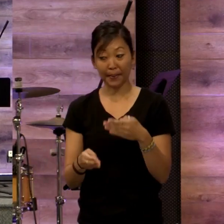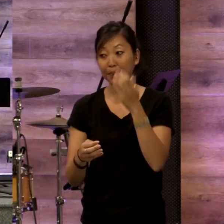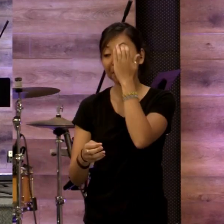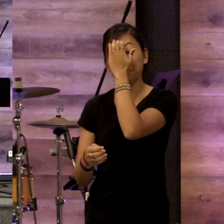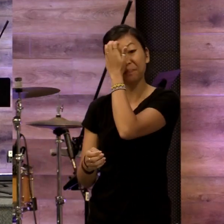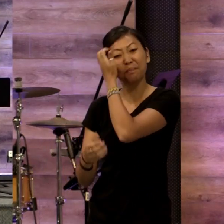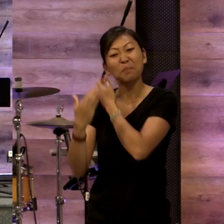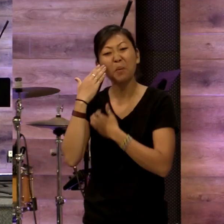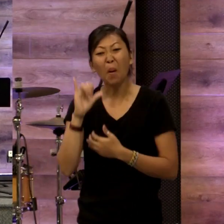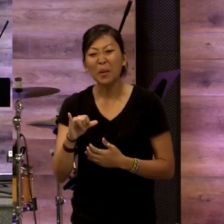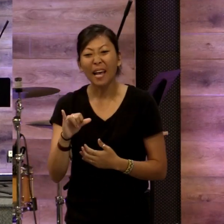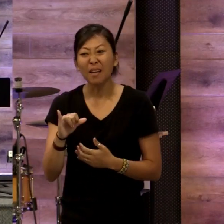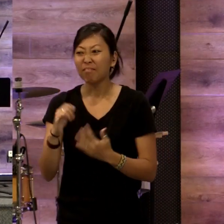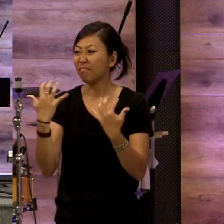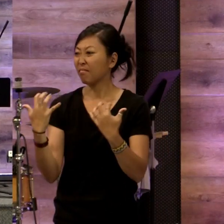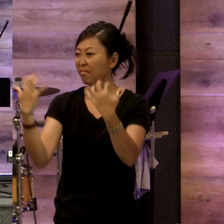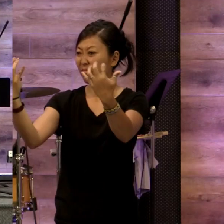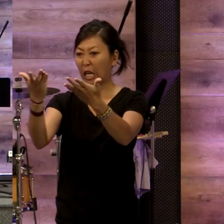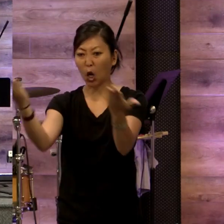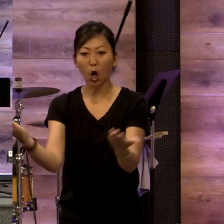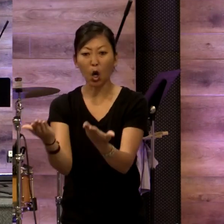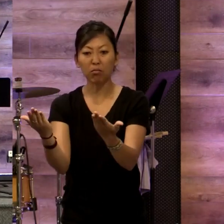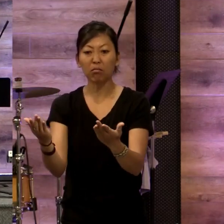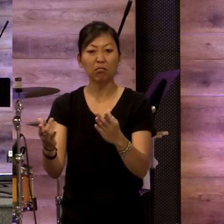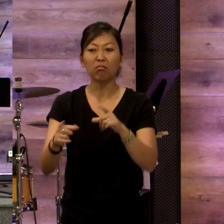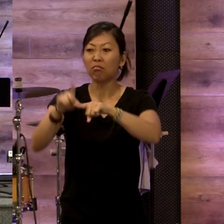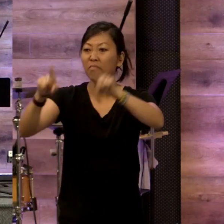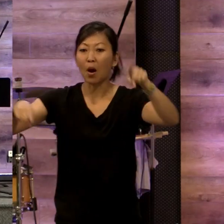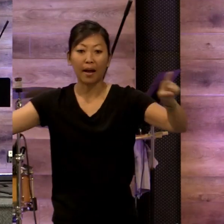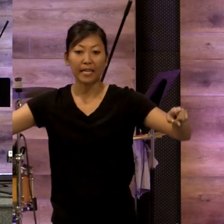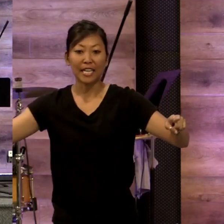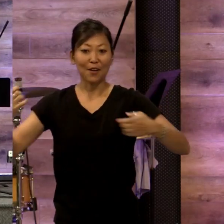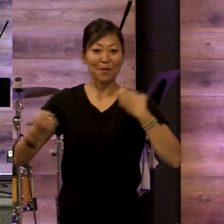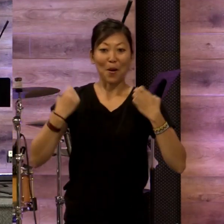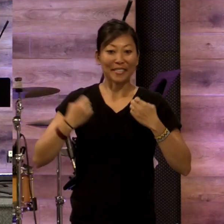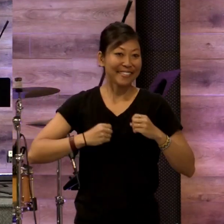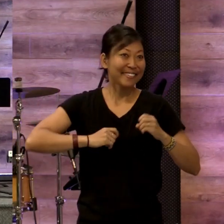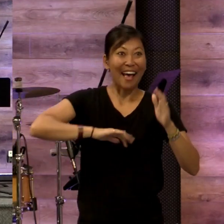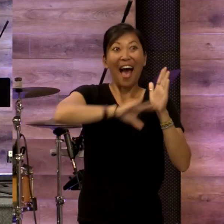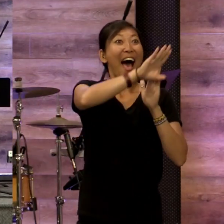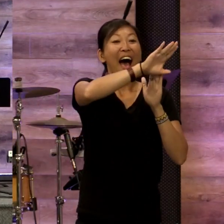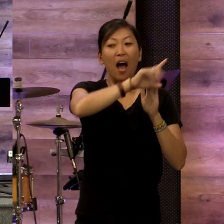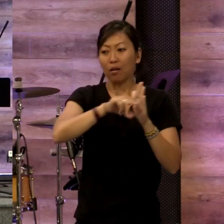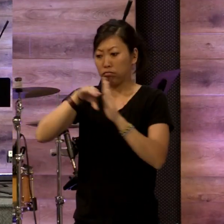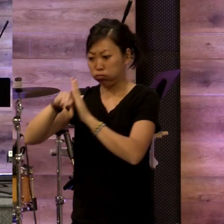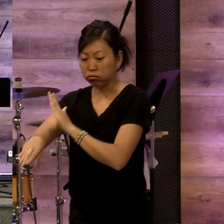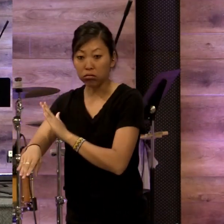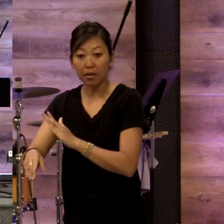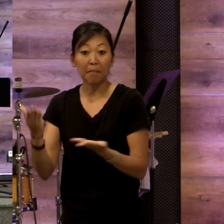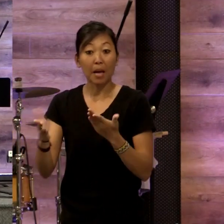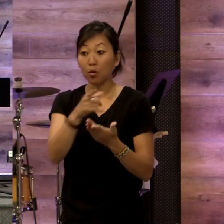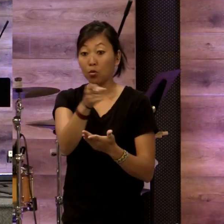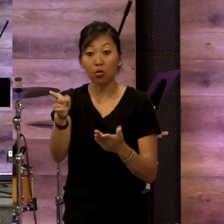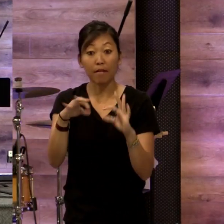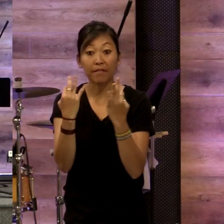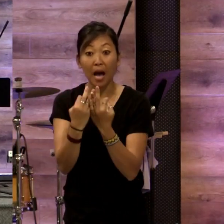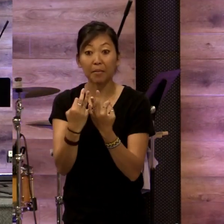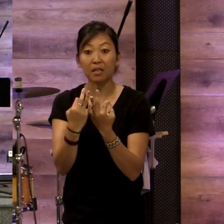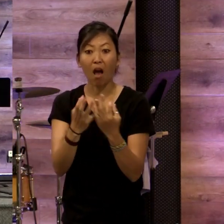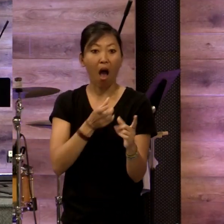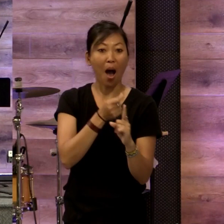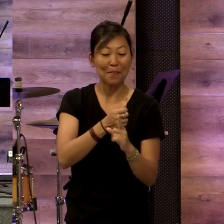someone is always going through something. And a lot of times, as a family, it happens at the same time.